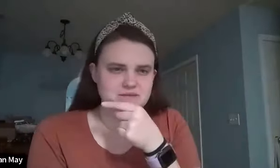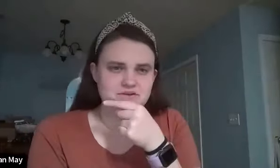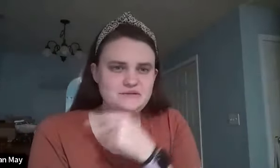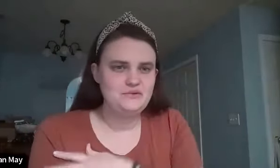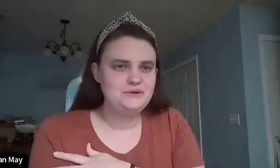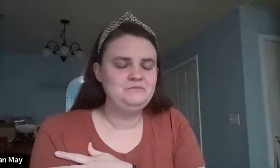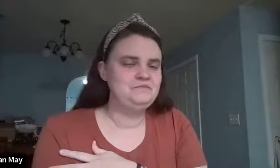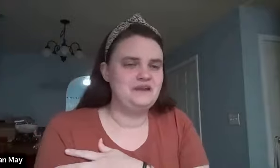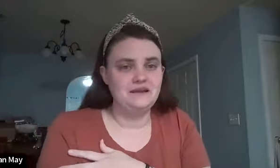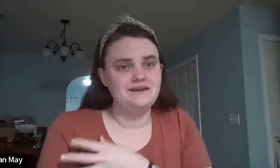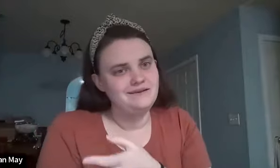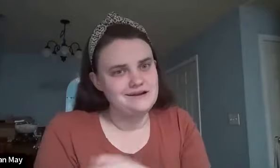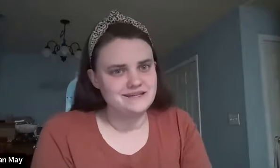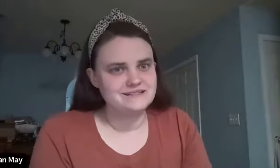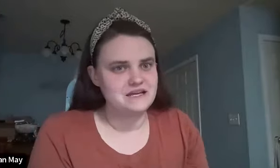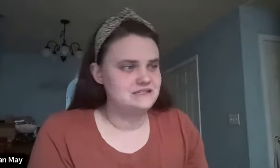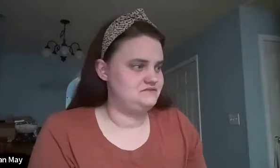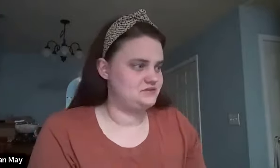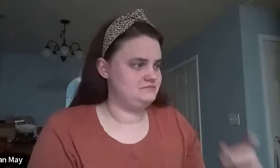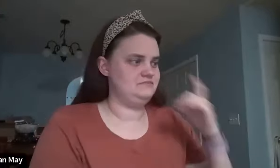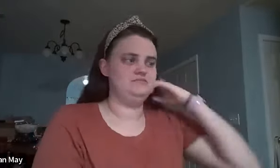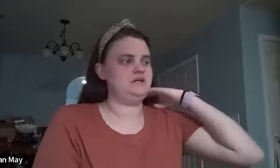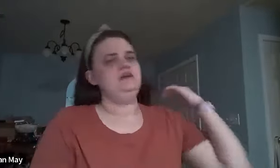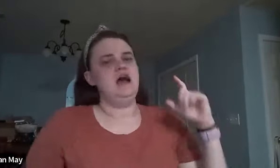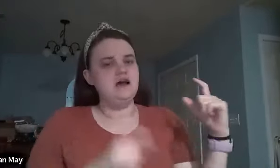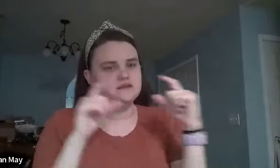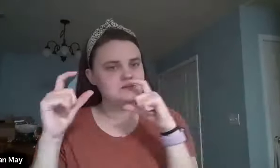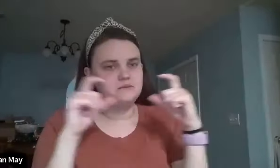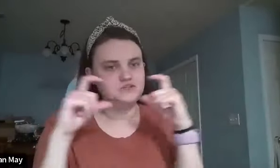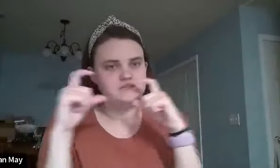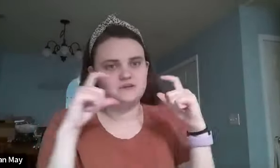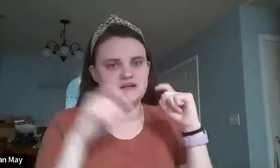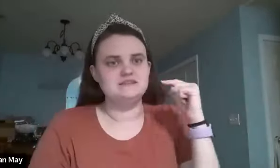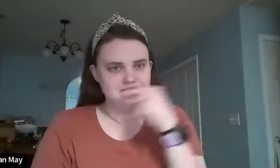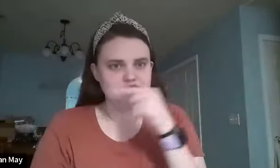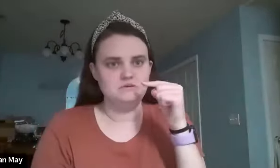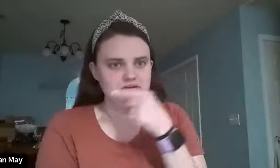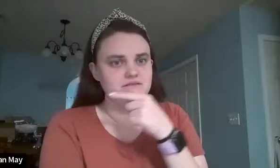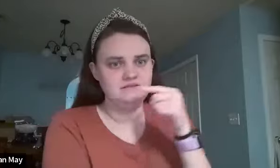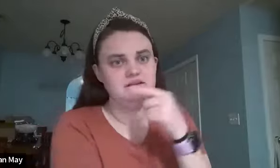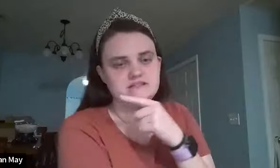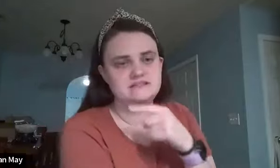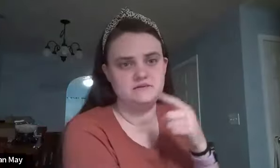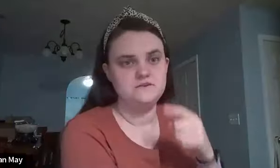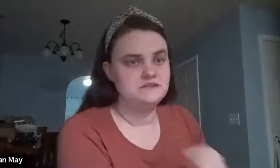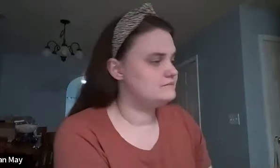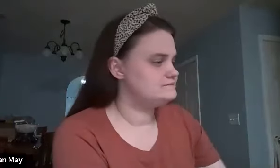typically more. Again, context kind of saves you. But I think some people do this because this one gets confusing.